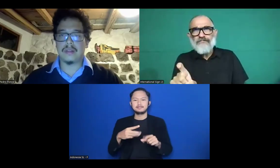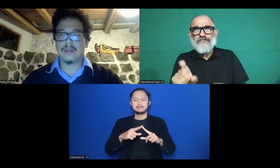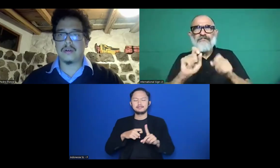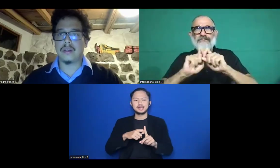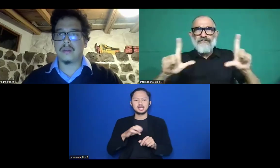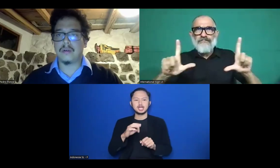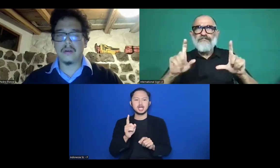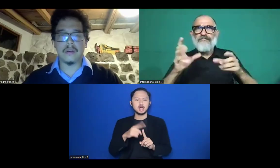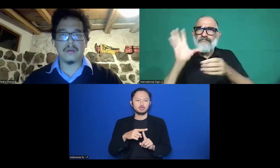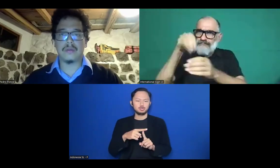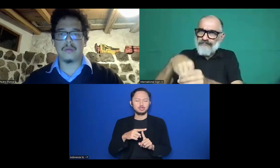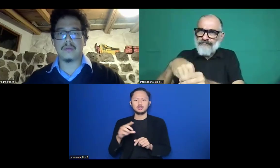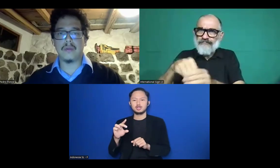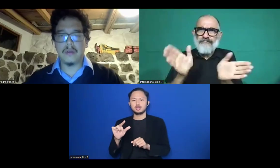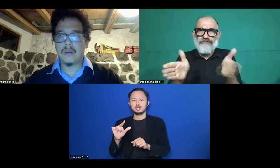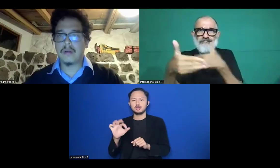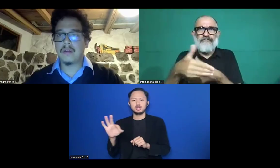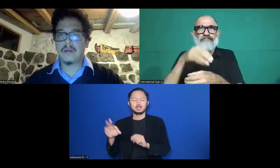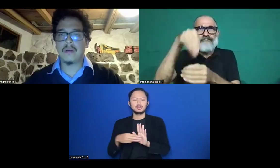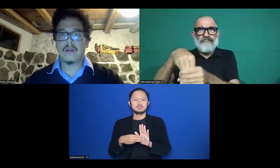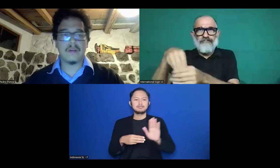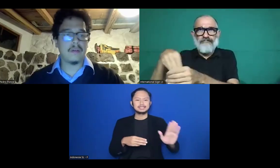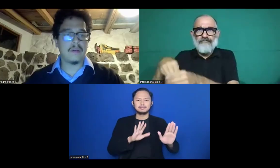that says join or go to room.